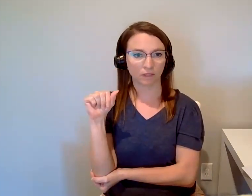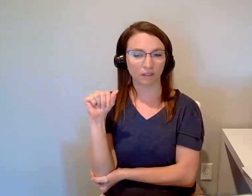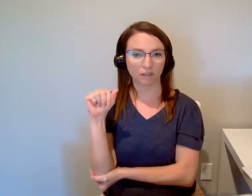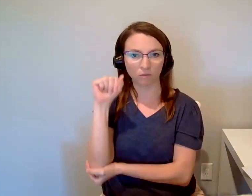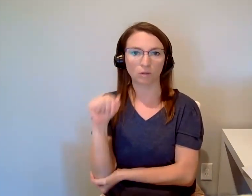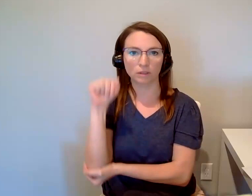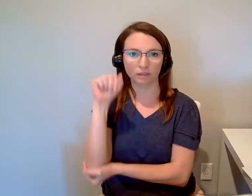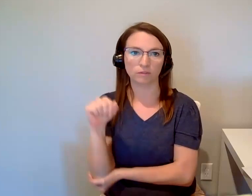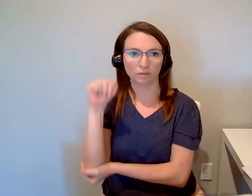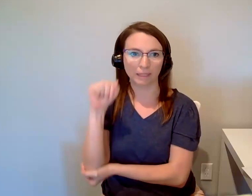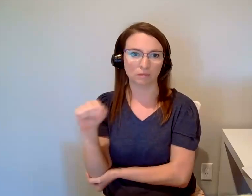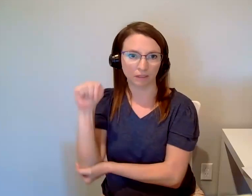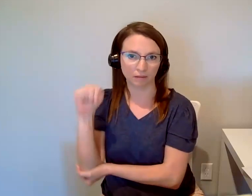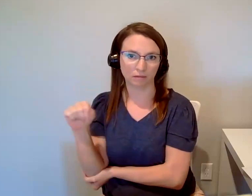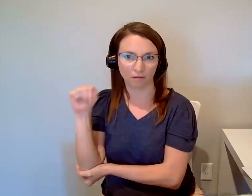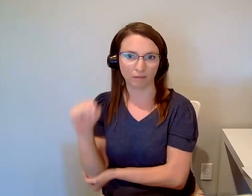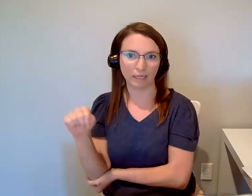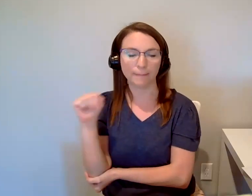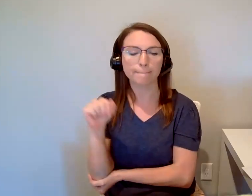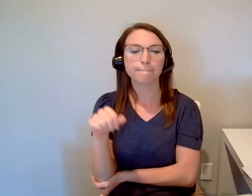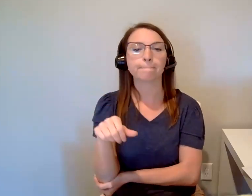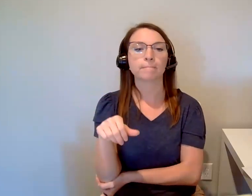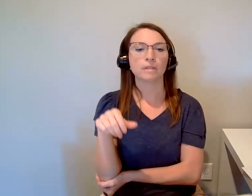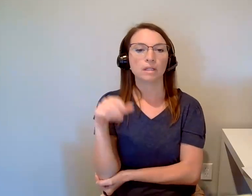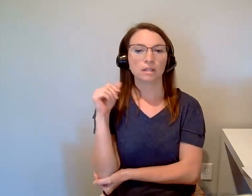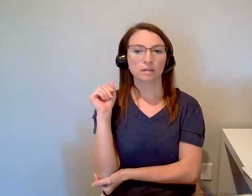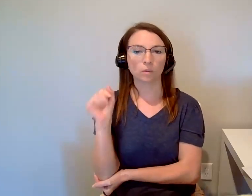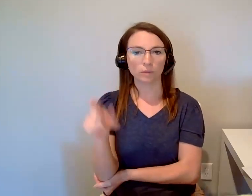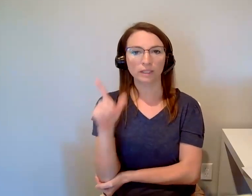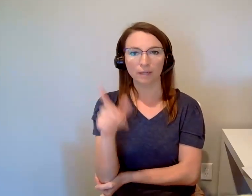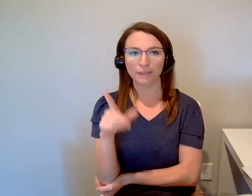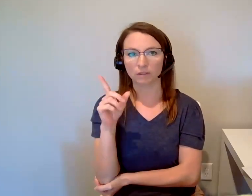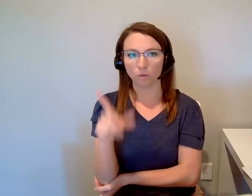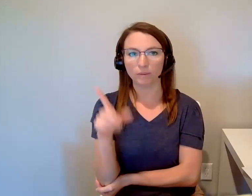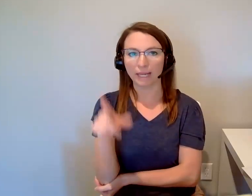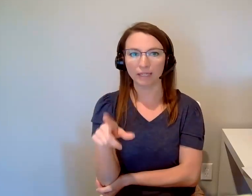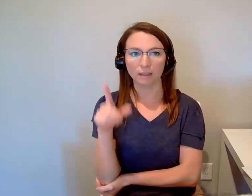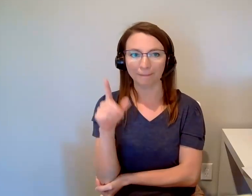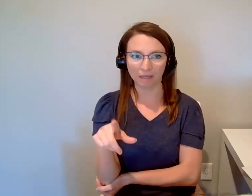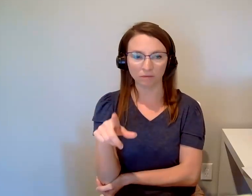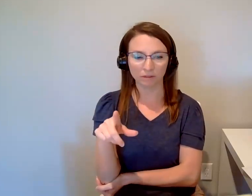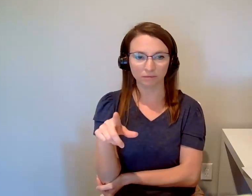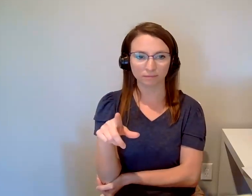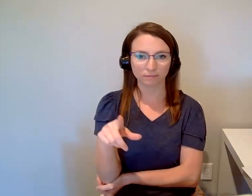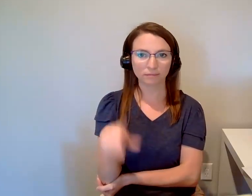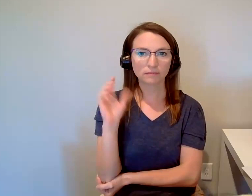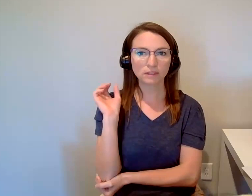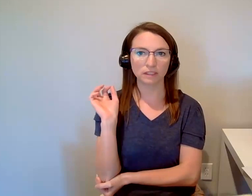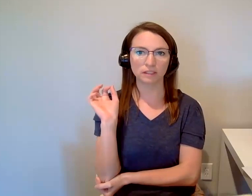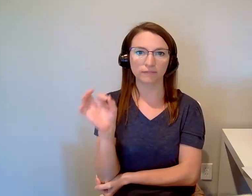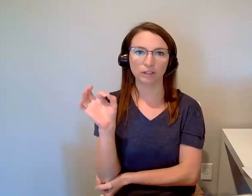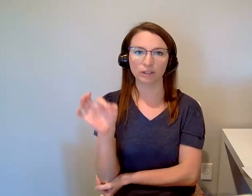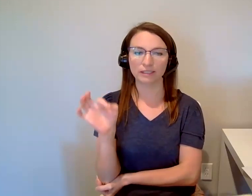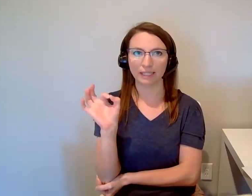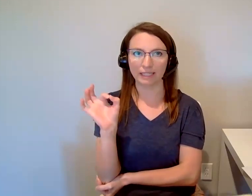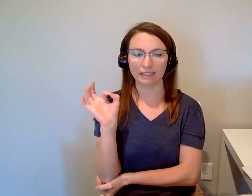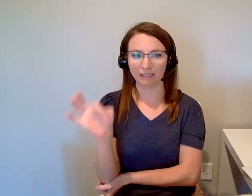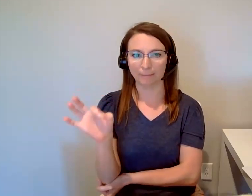And then you'll notice if you're bouncing, okay? The only time that it's okay to bounce is if there is a